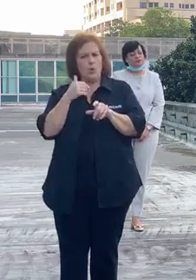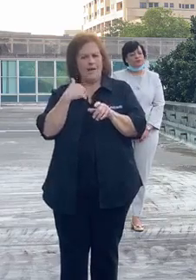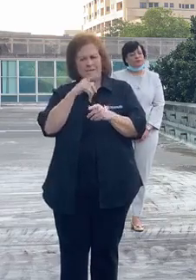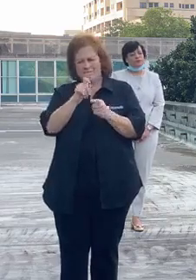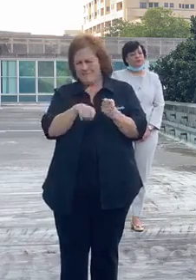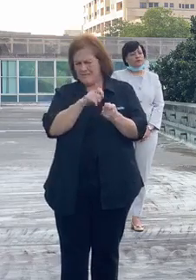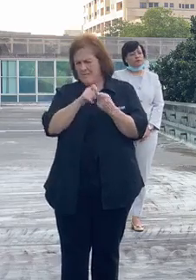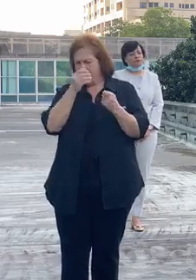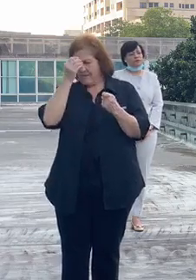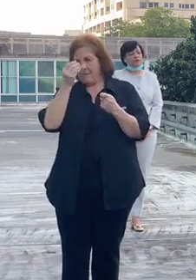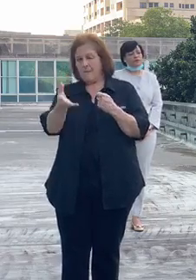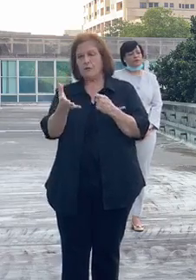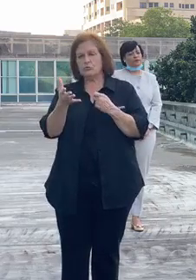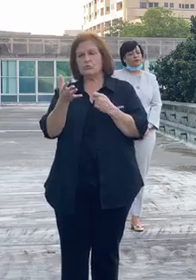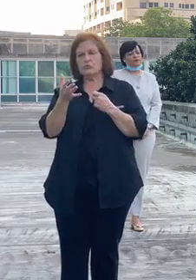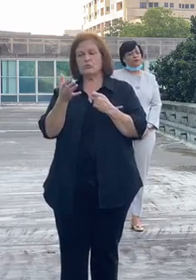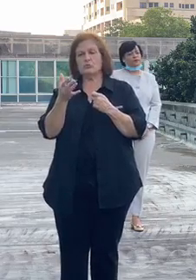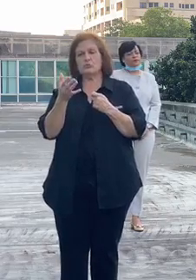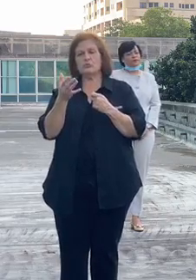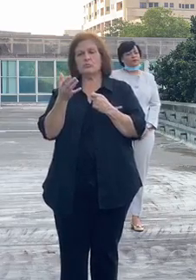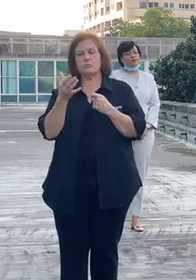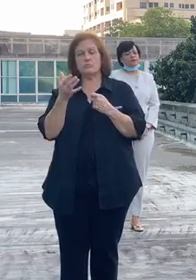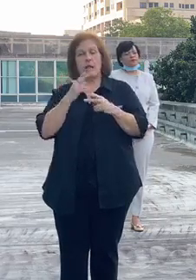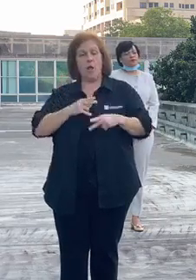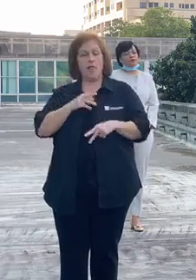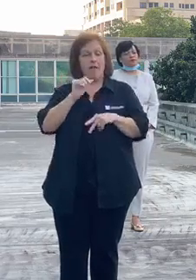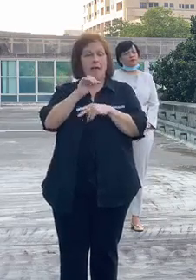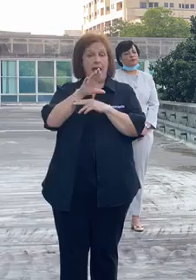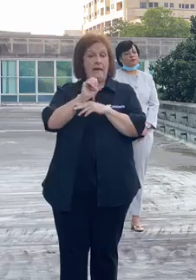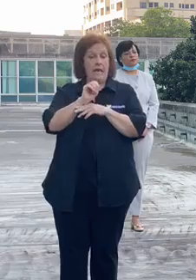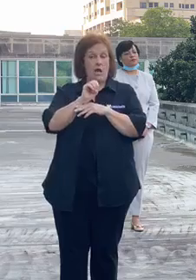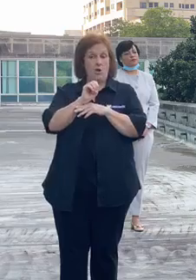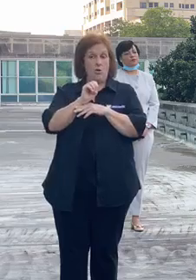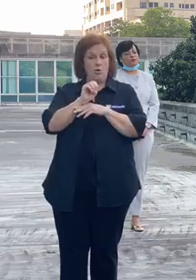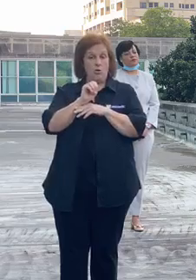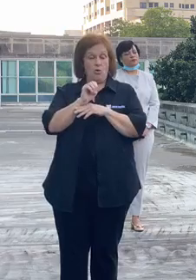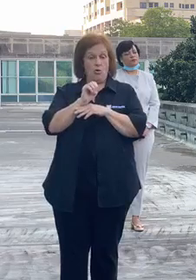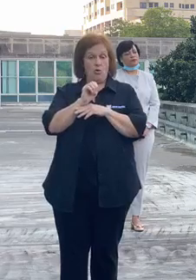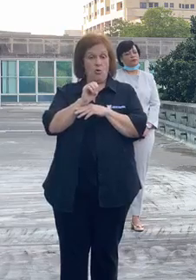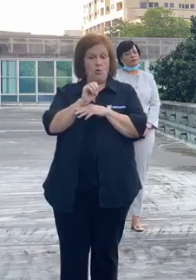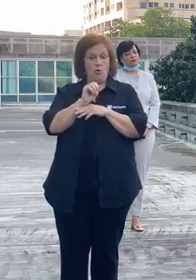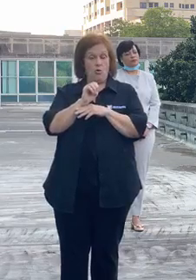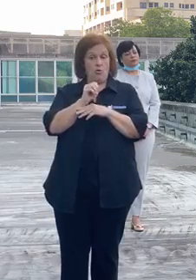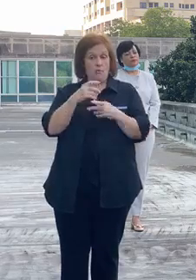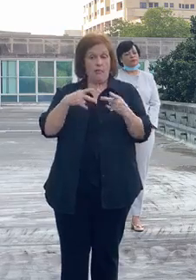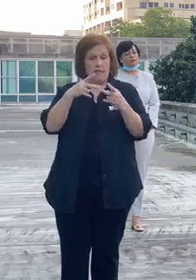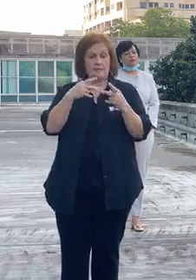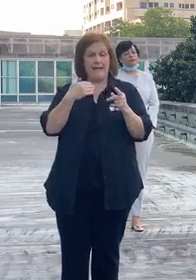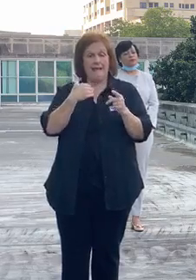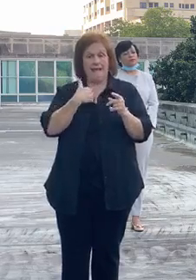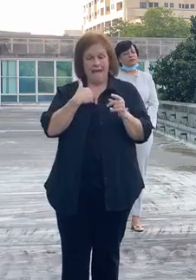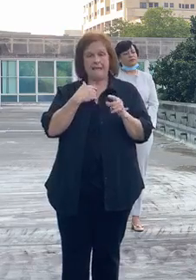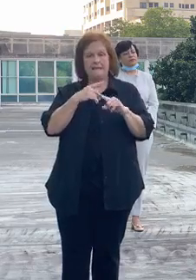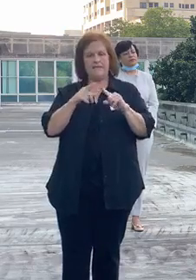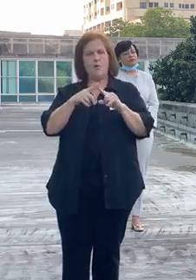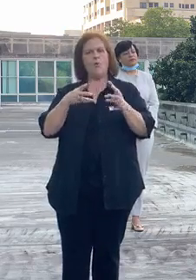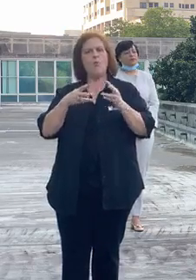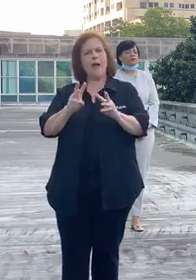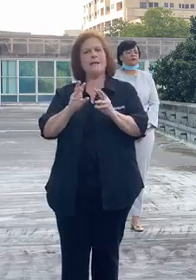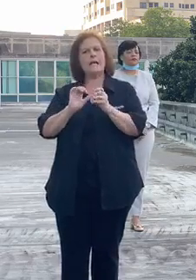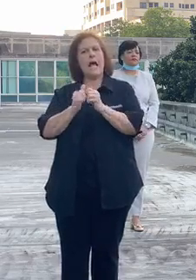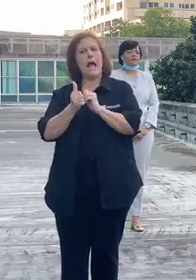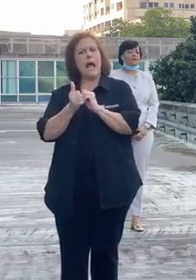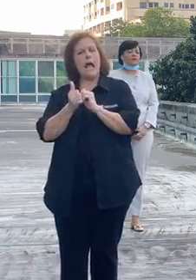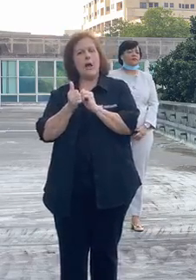you. There's again, healthcare institutions have a few different ways that we're looking at